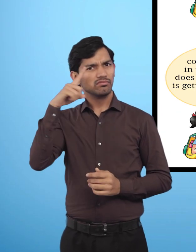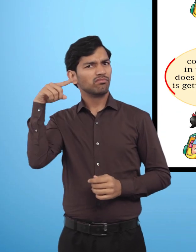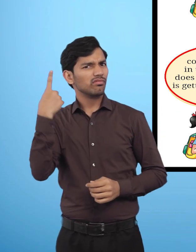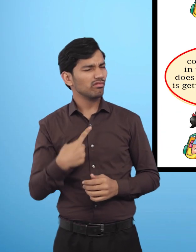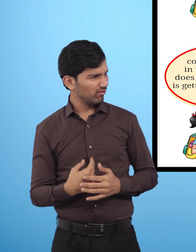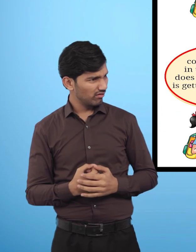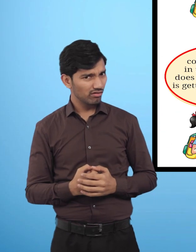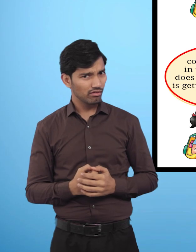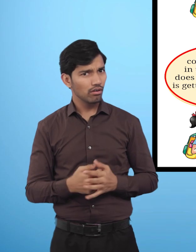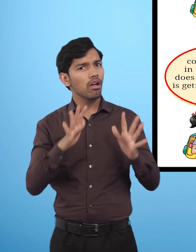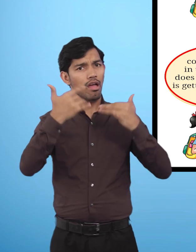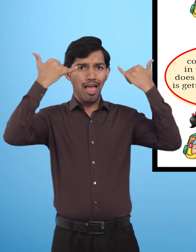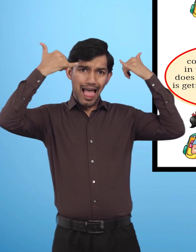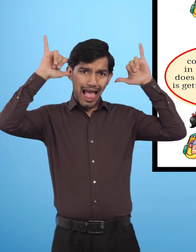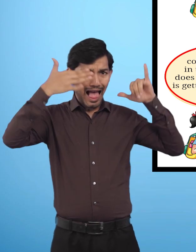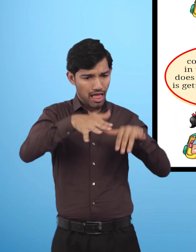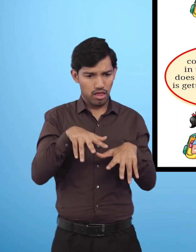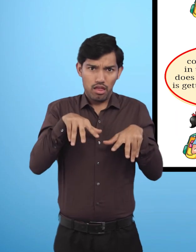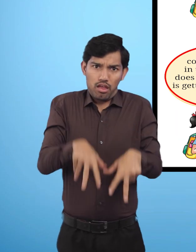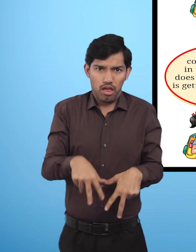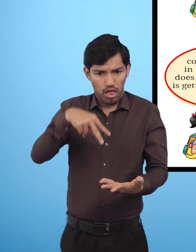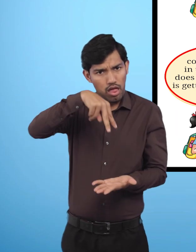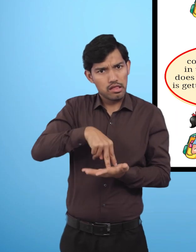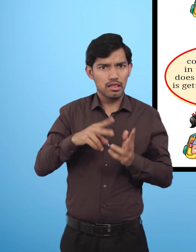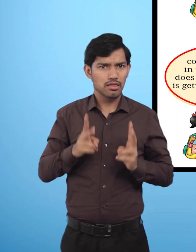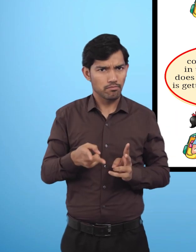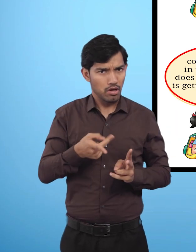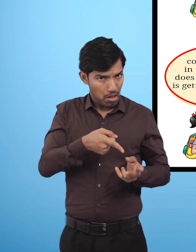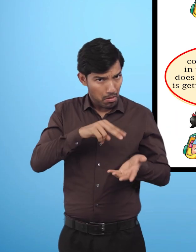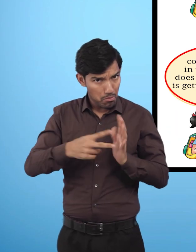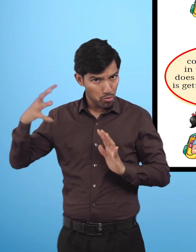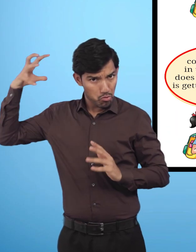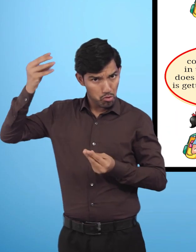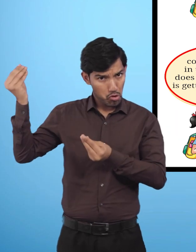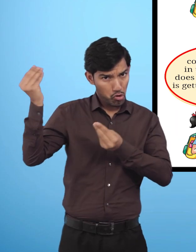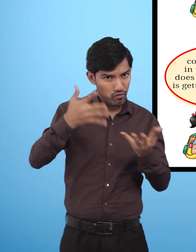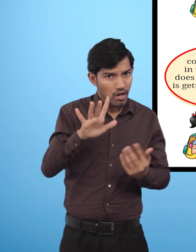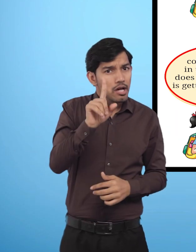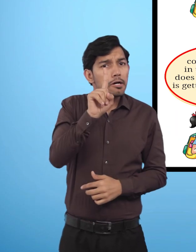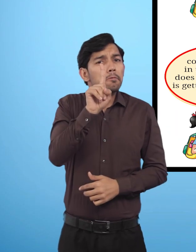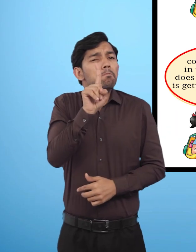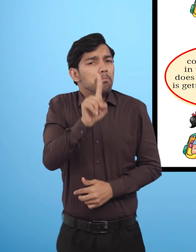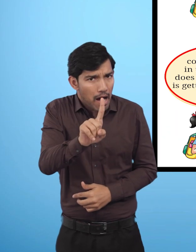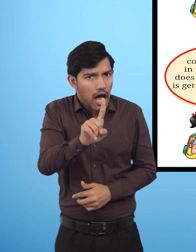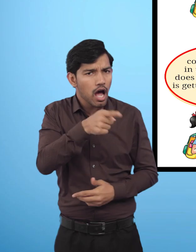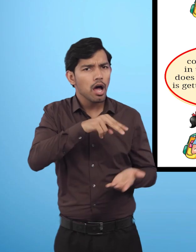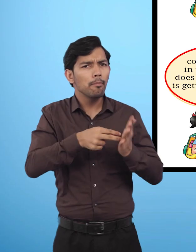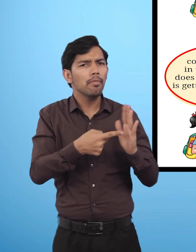Bhumi then says, "The cow is standing in the sun, but it does not mean that it is getting energy from the sun."